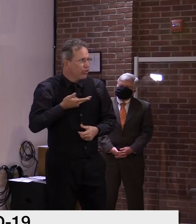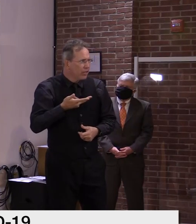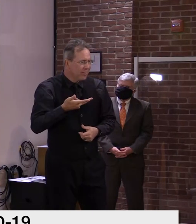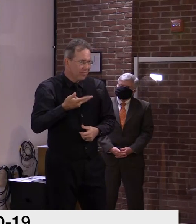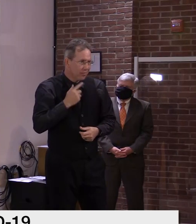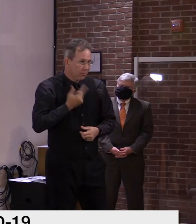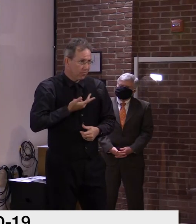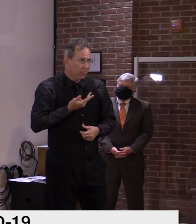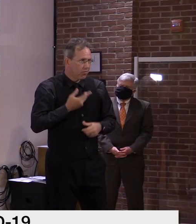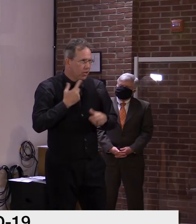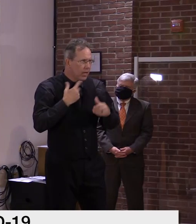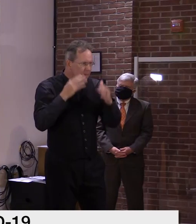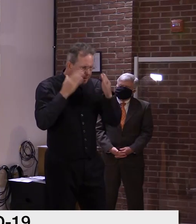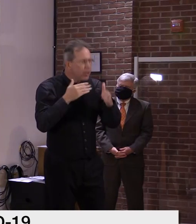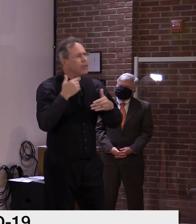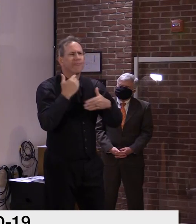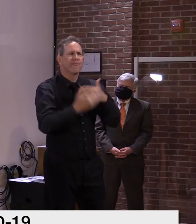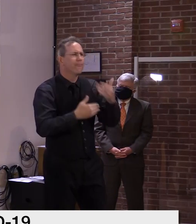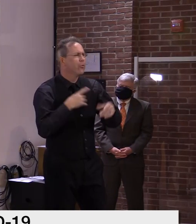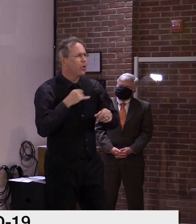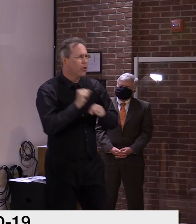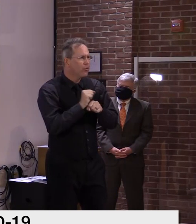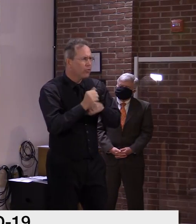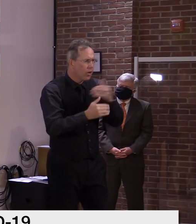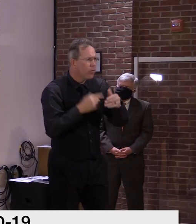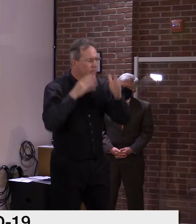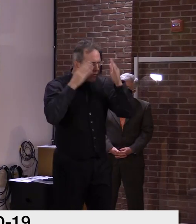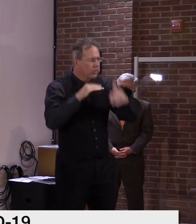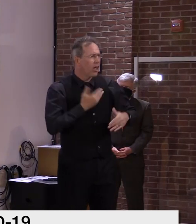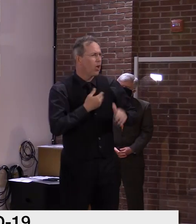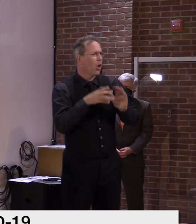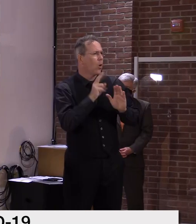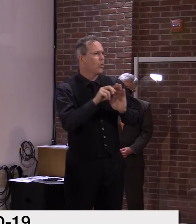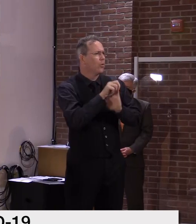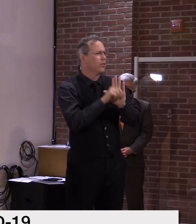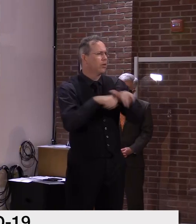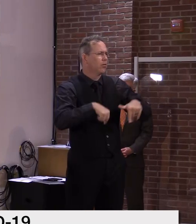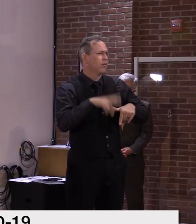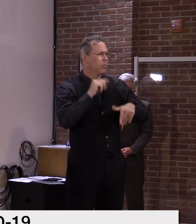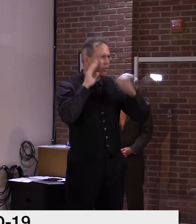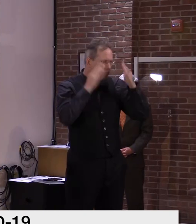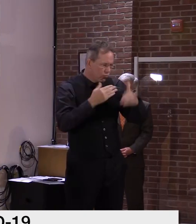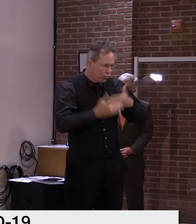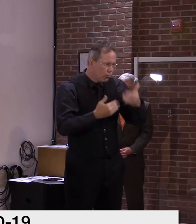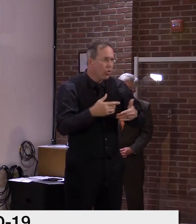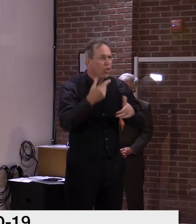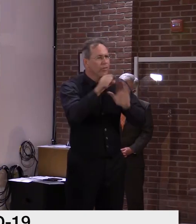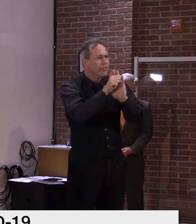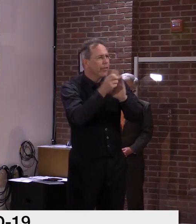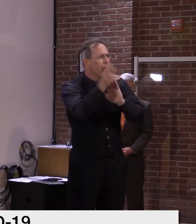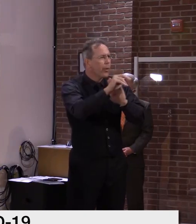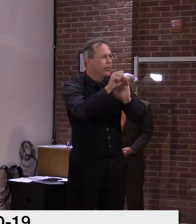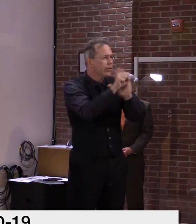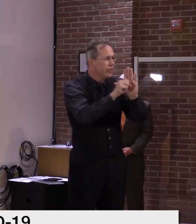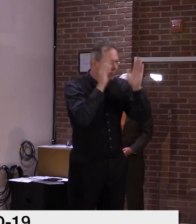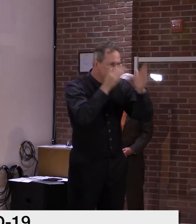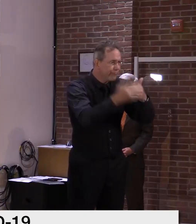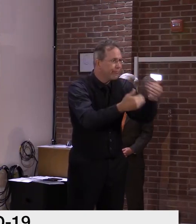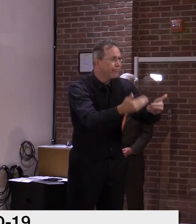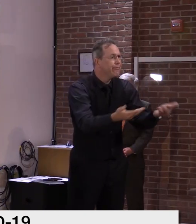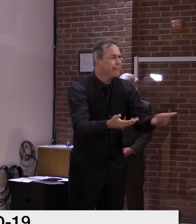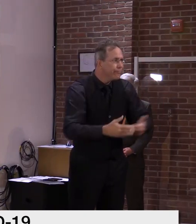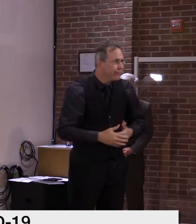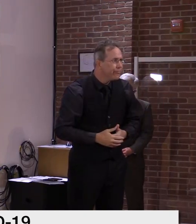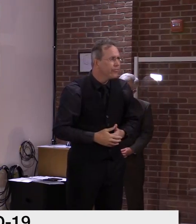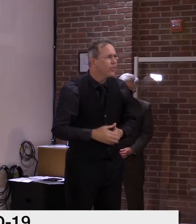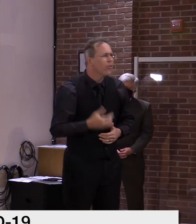us, and do it in a manner that is reputable and open and welcoming. So